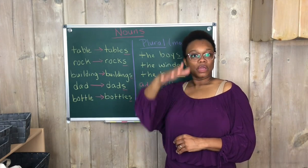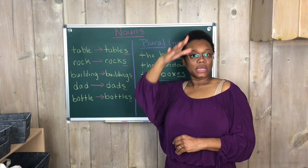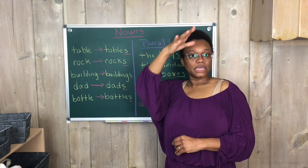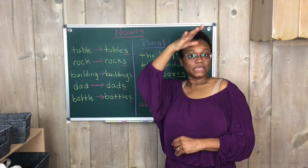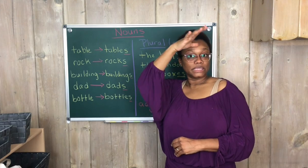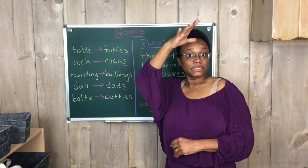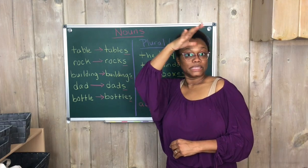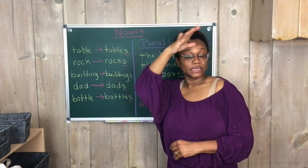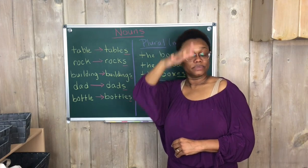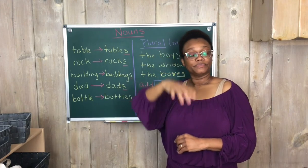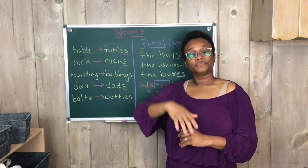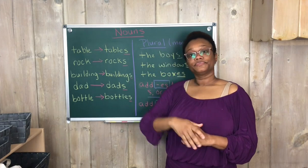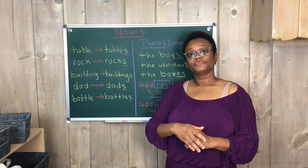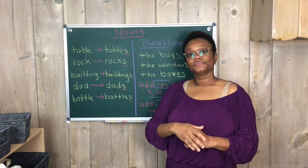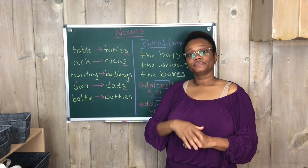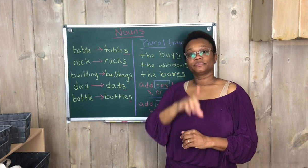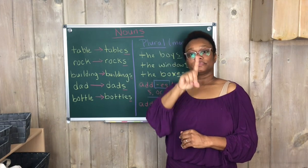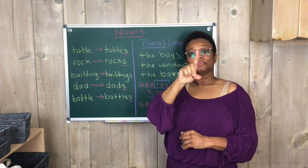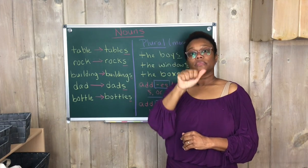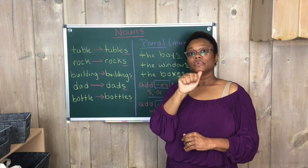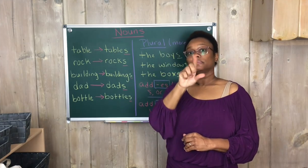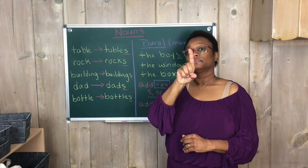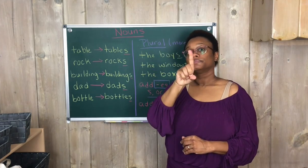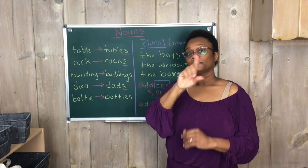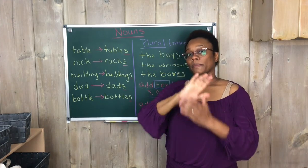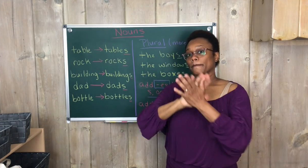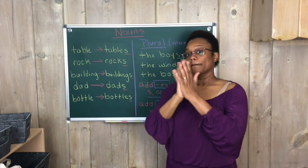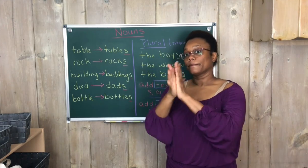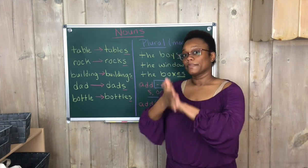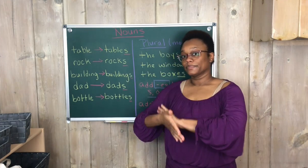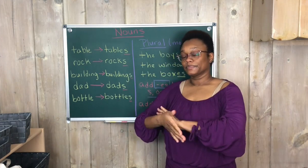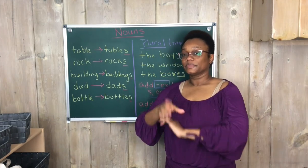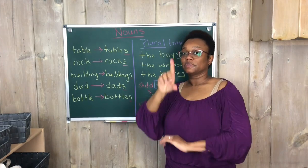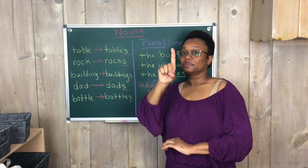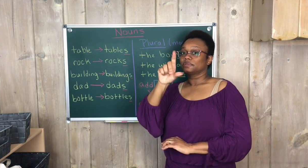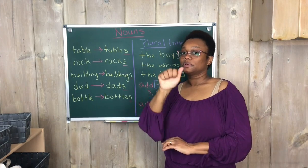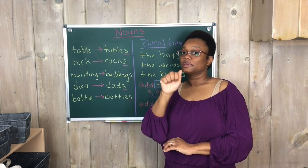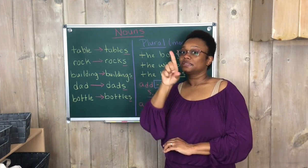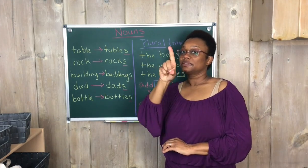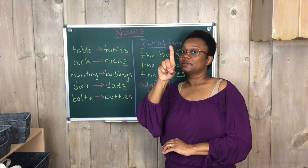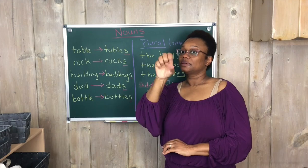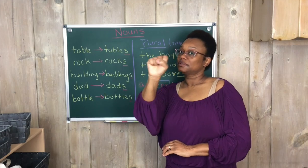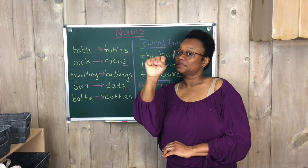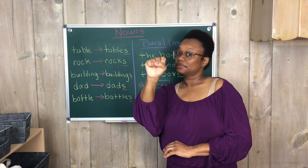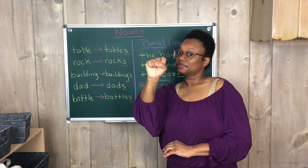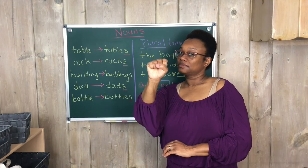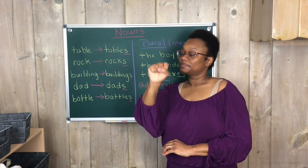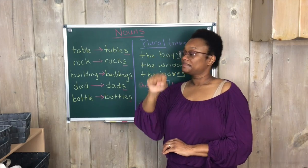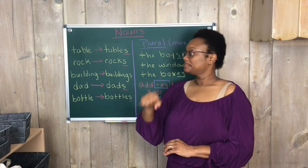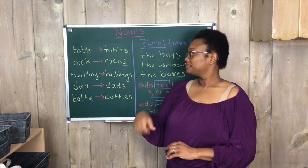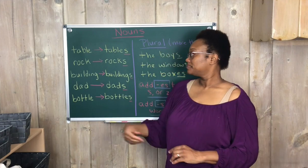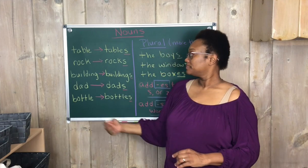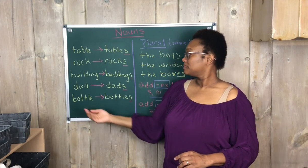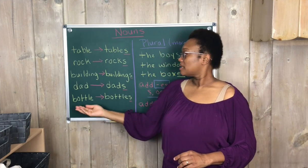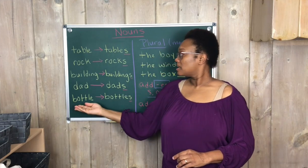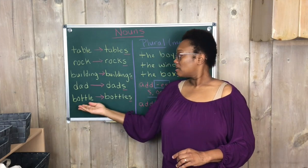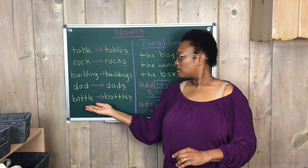Dad, DAD, becomes dads with an S because it ends in a